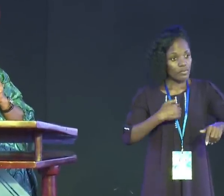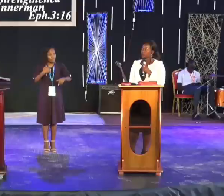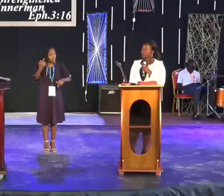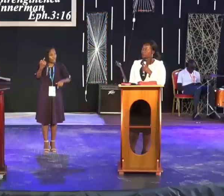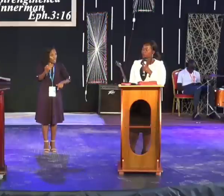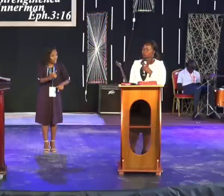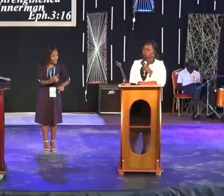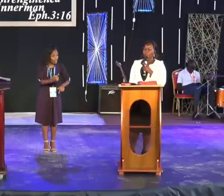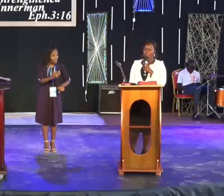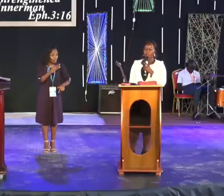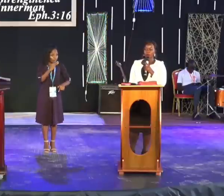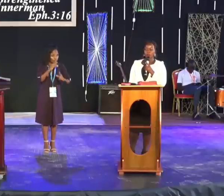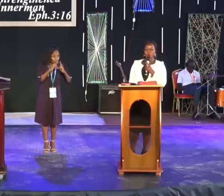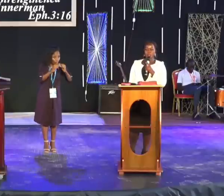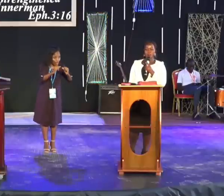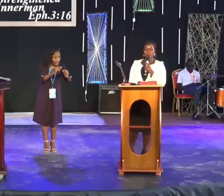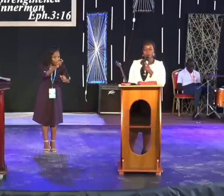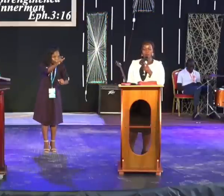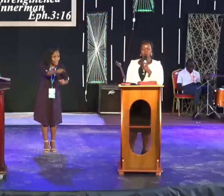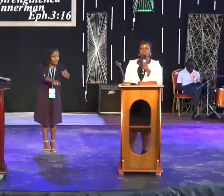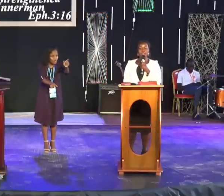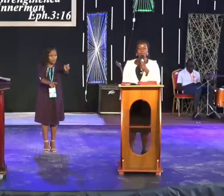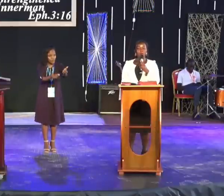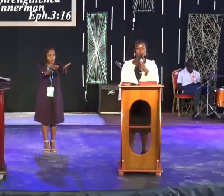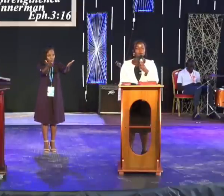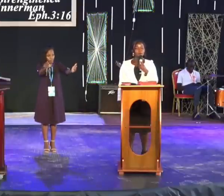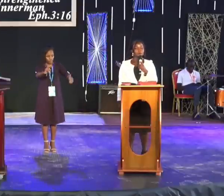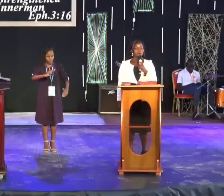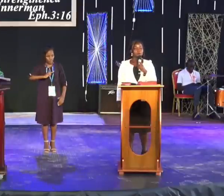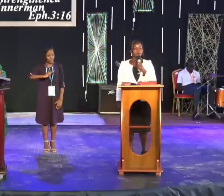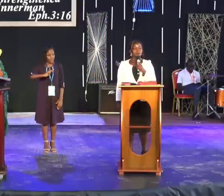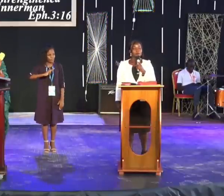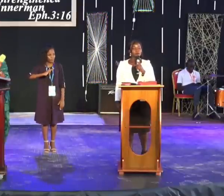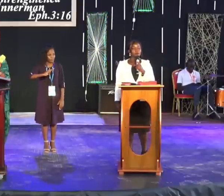Today, I came to speak to someone who is like me.